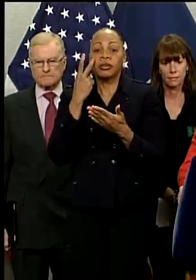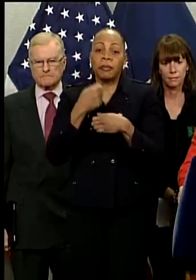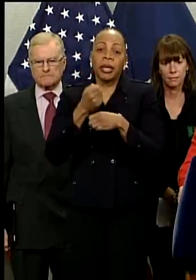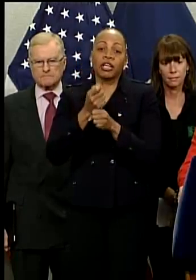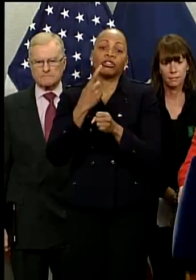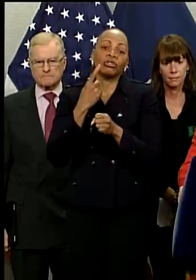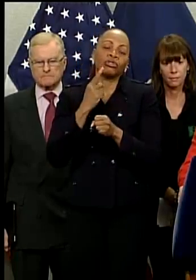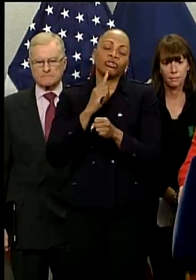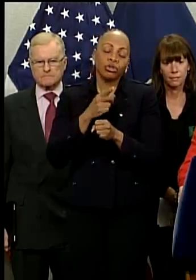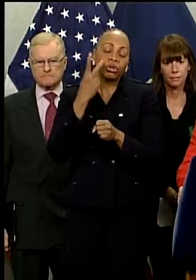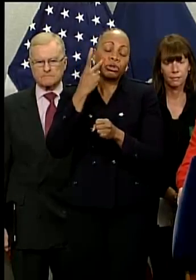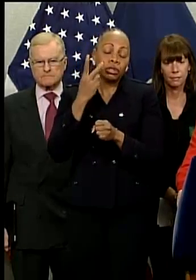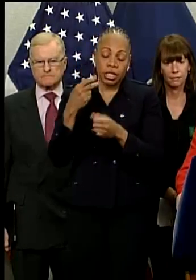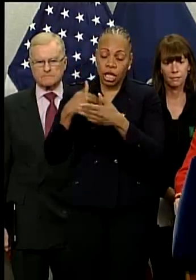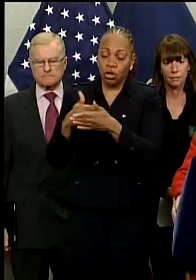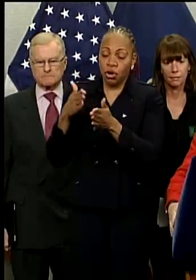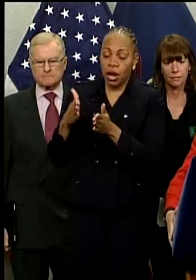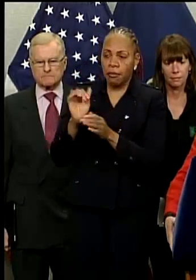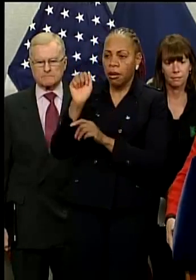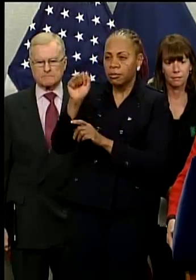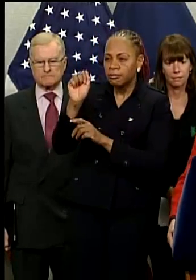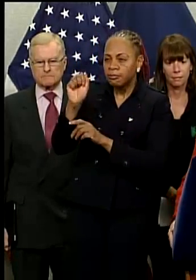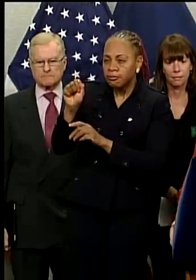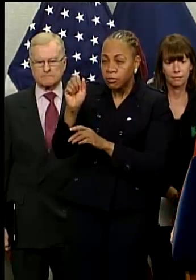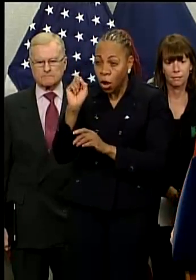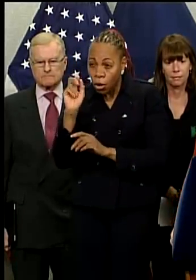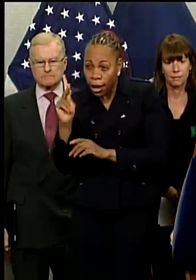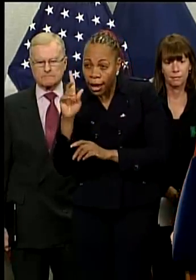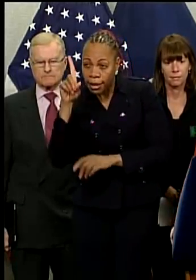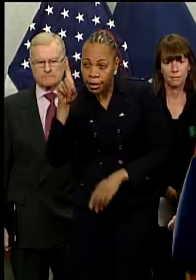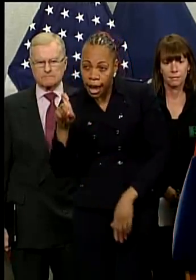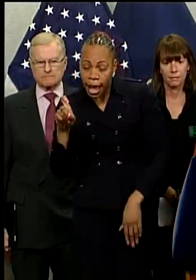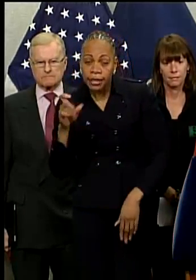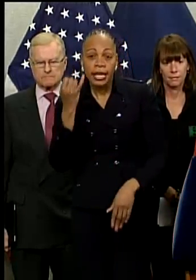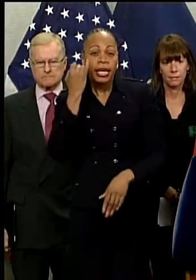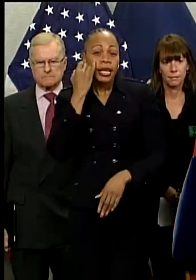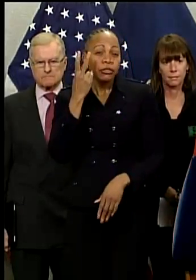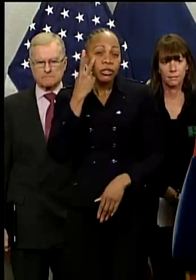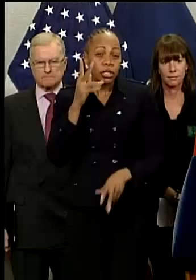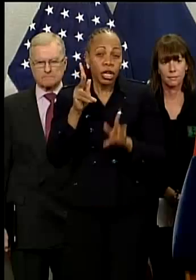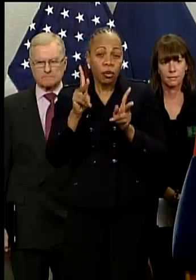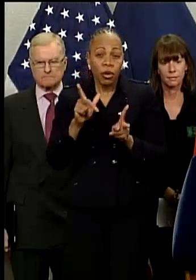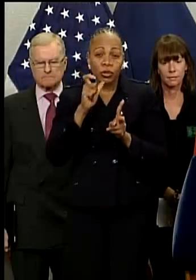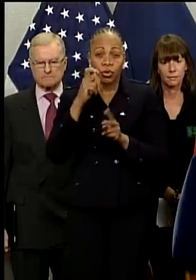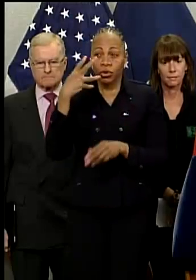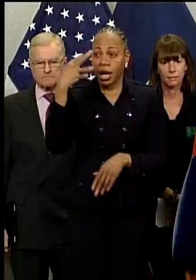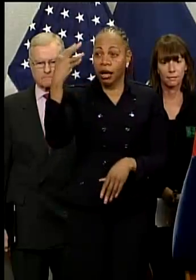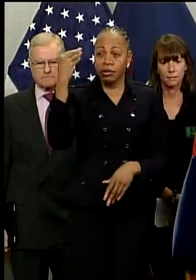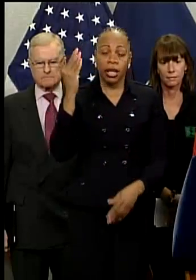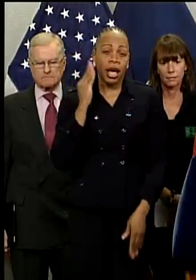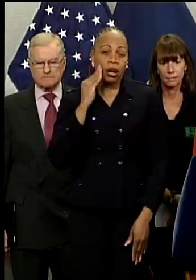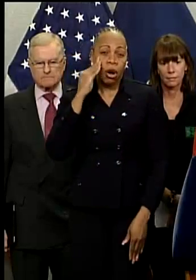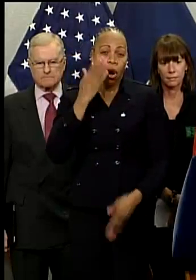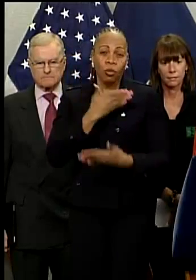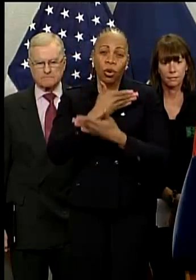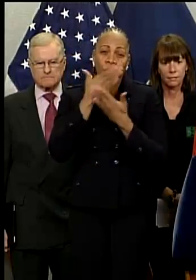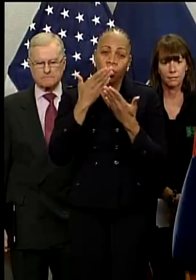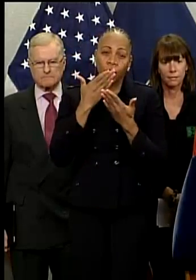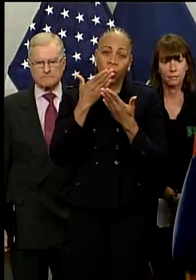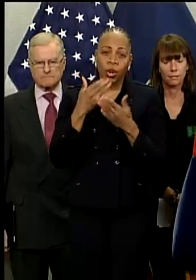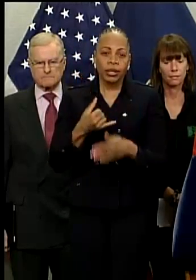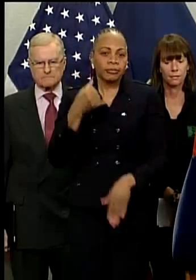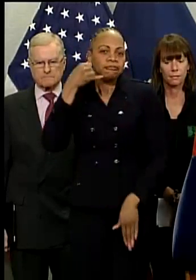a little extra help getting through the next several days. And if you see someone homeless on the streets or in a public place, just pick up the phone,